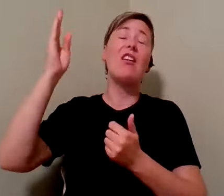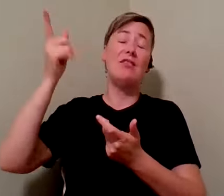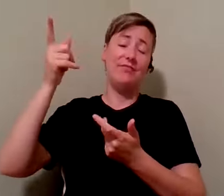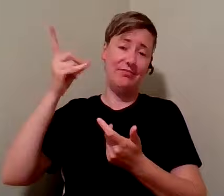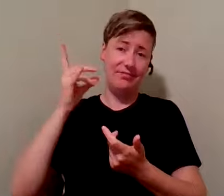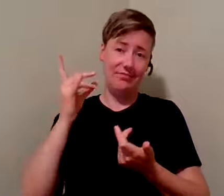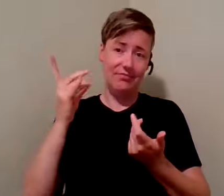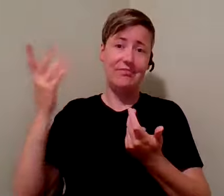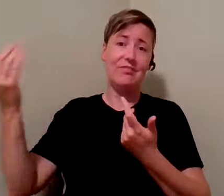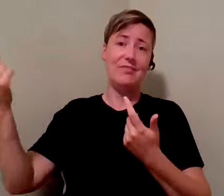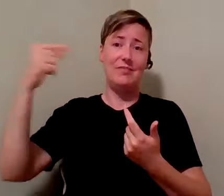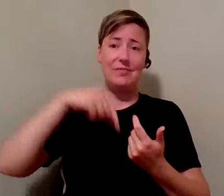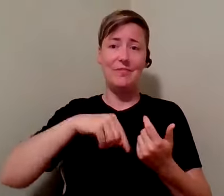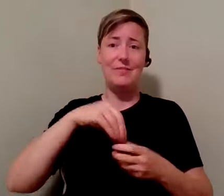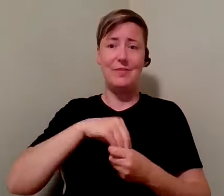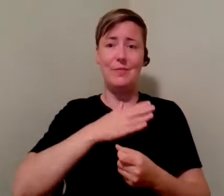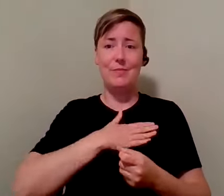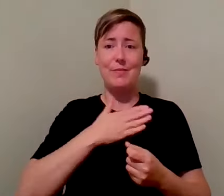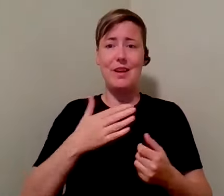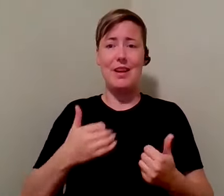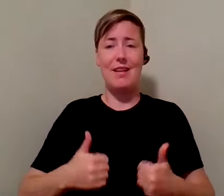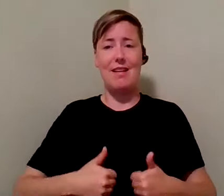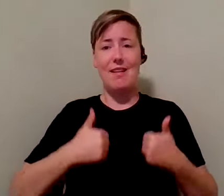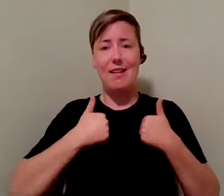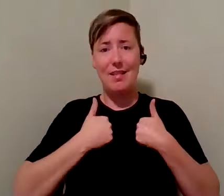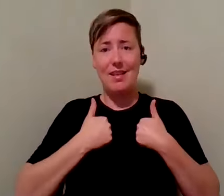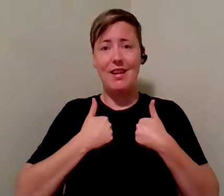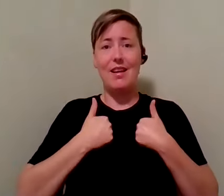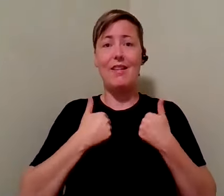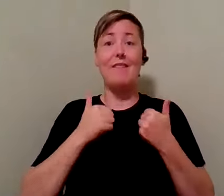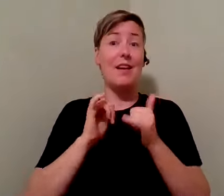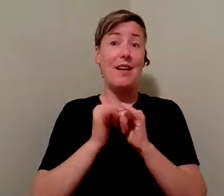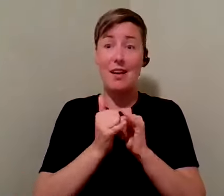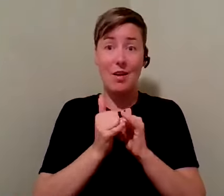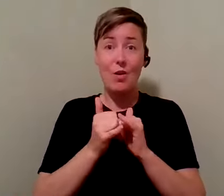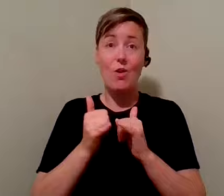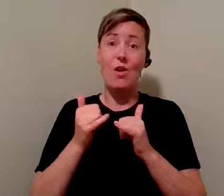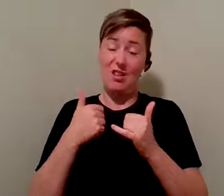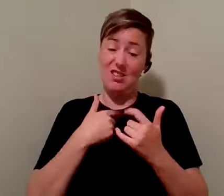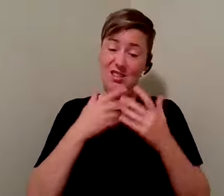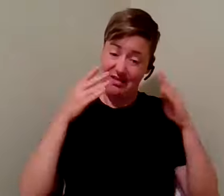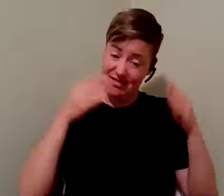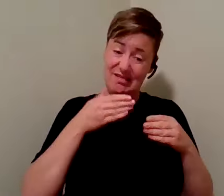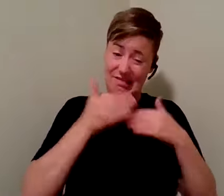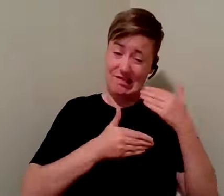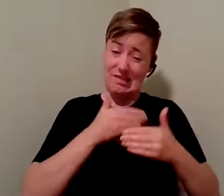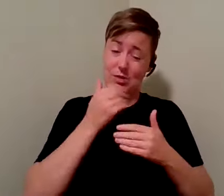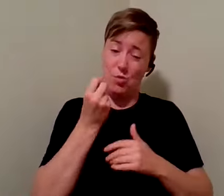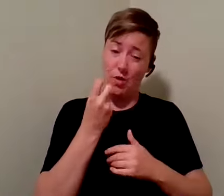through purely by me working the 12 steps, I haven't found it necessary to